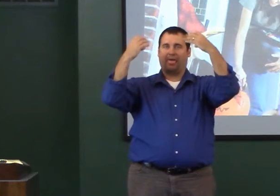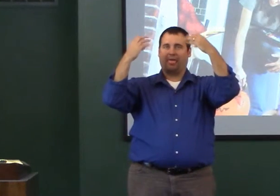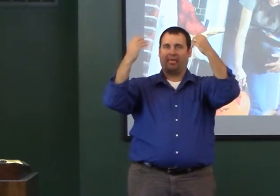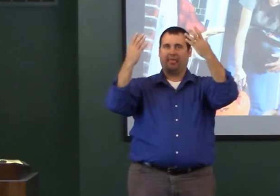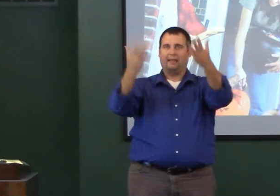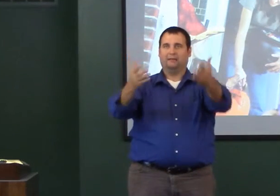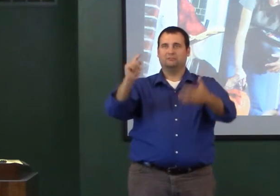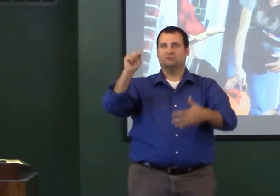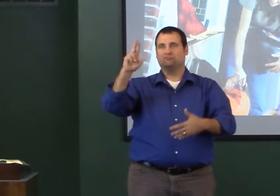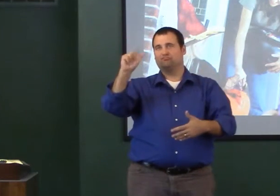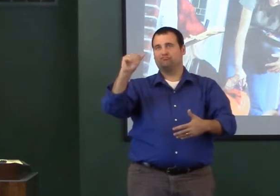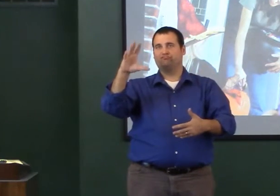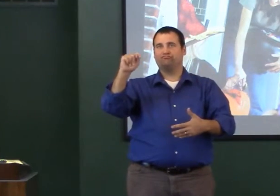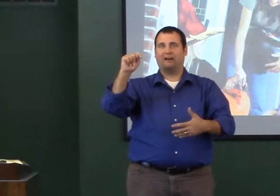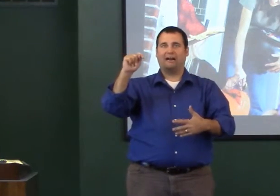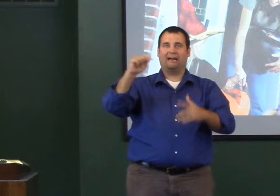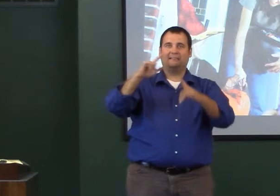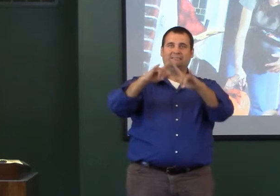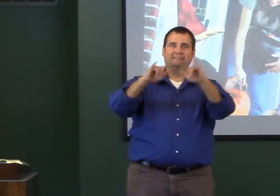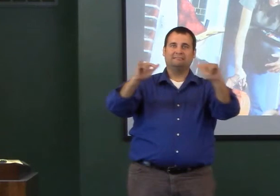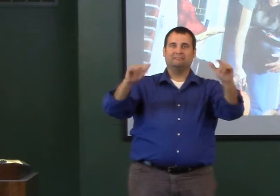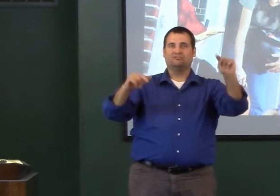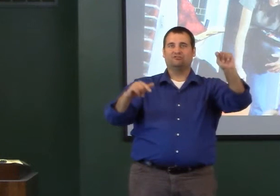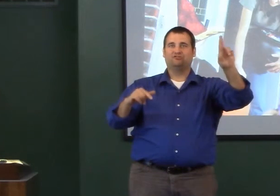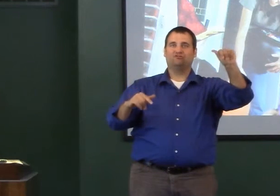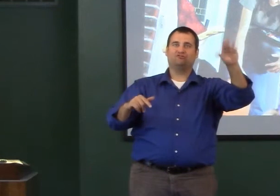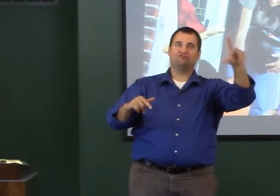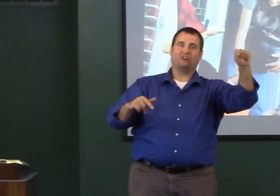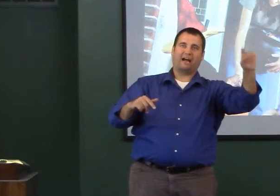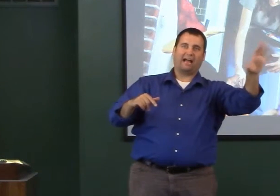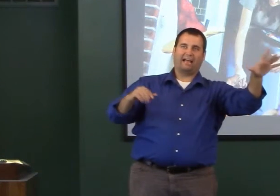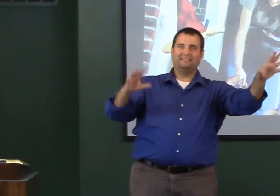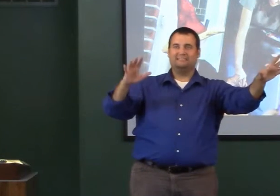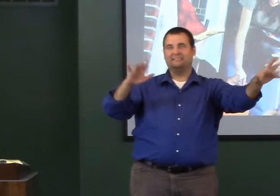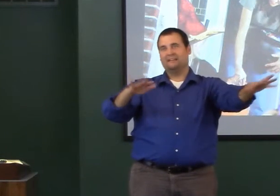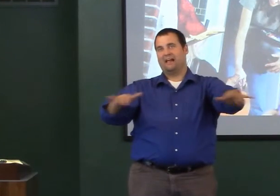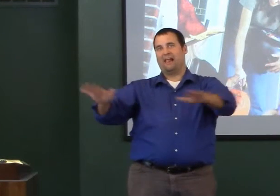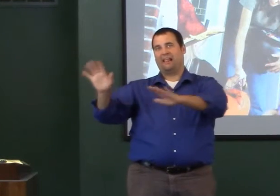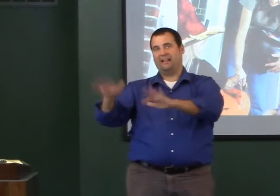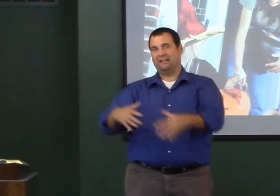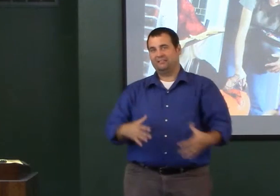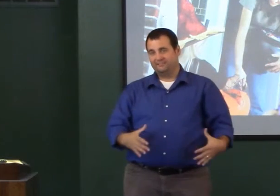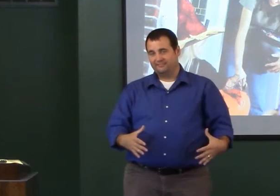And they all keep on talking to me. And